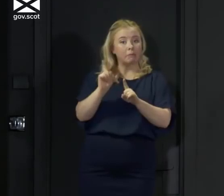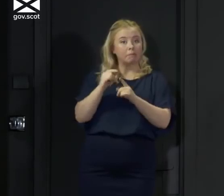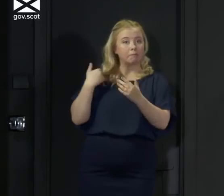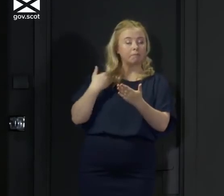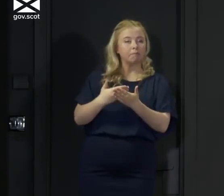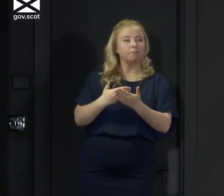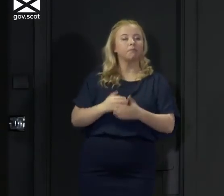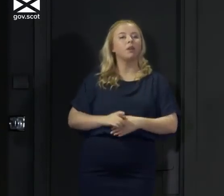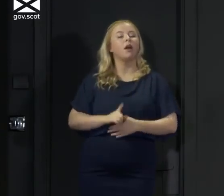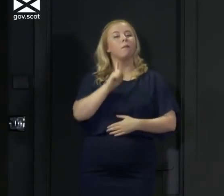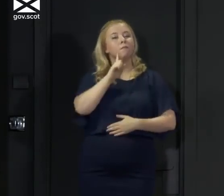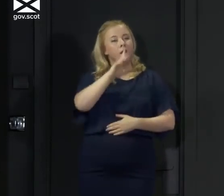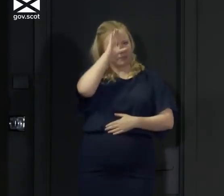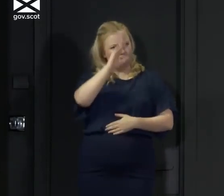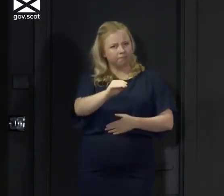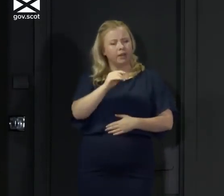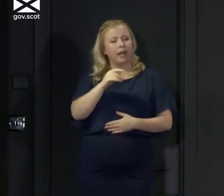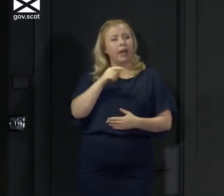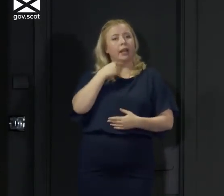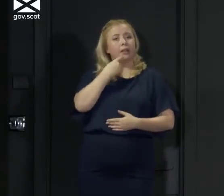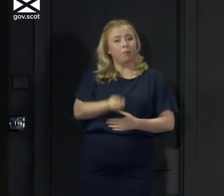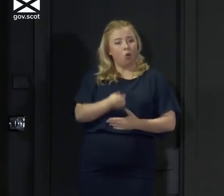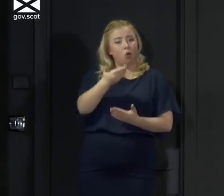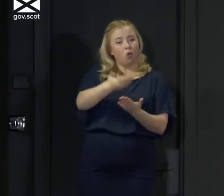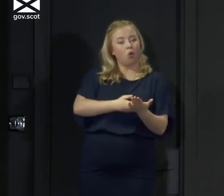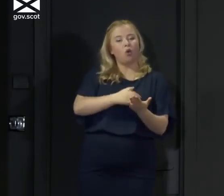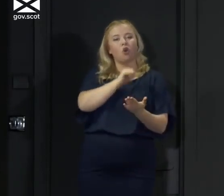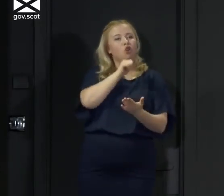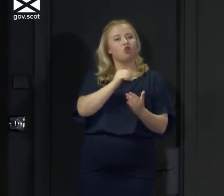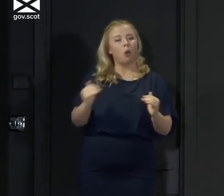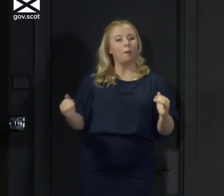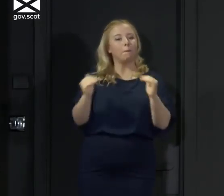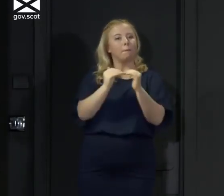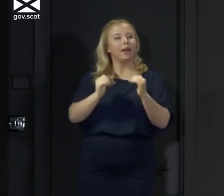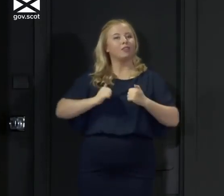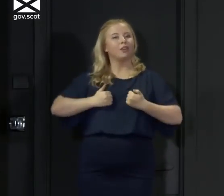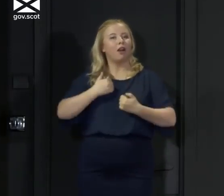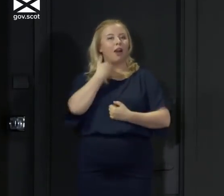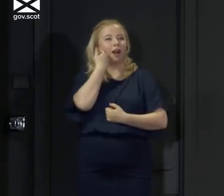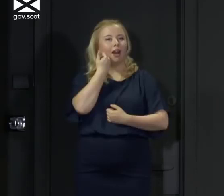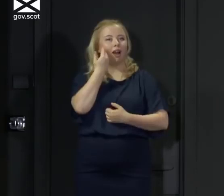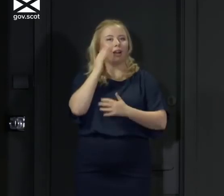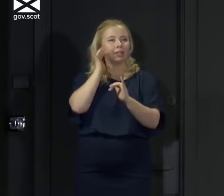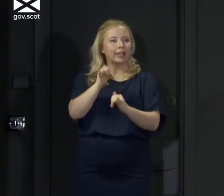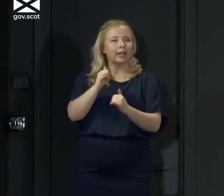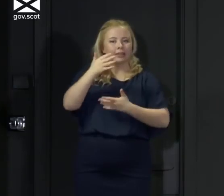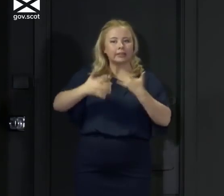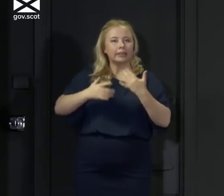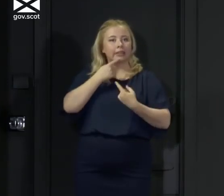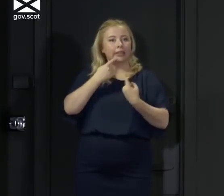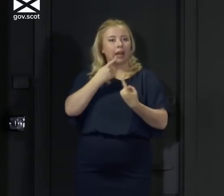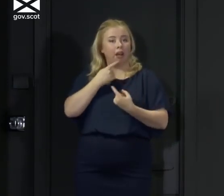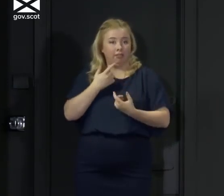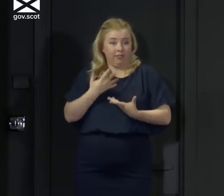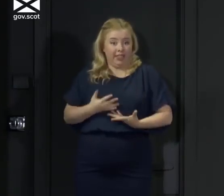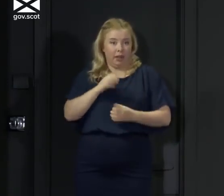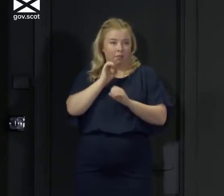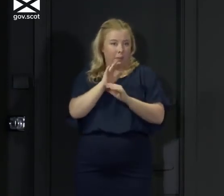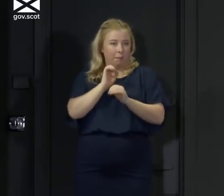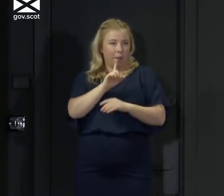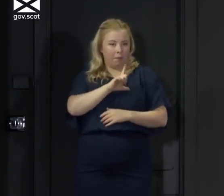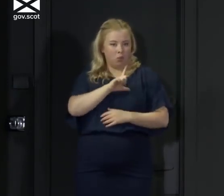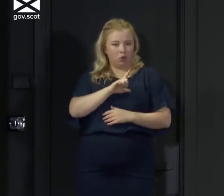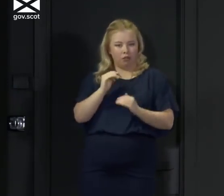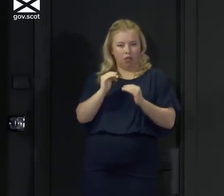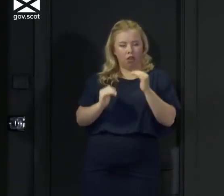that the figures we publish tomorrow will not completely match our daily testing figures that we publish at this daily update, because they will